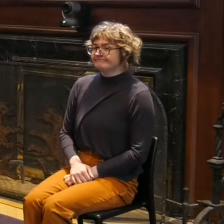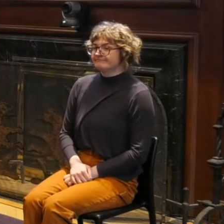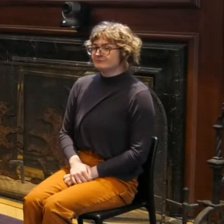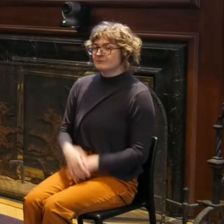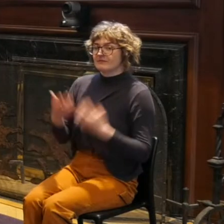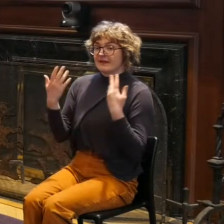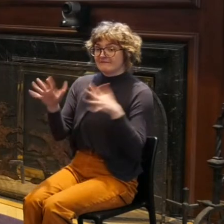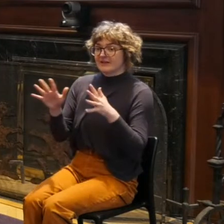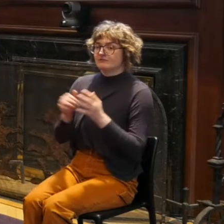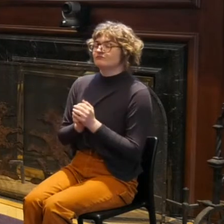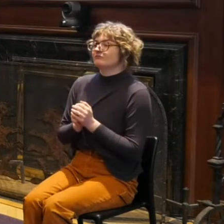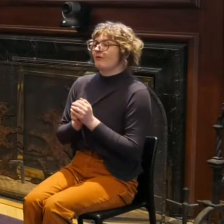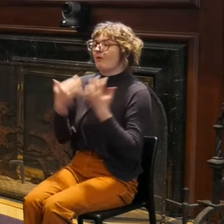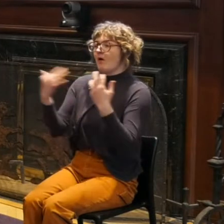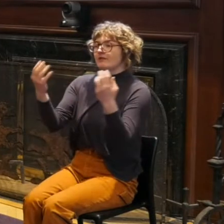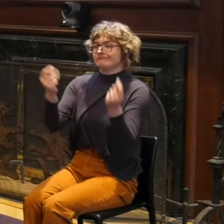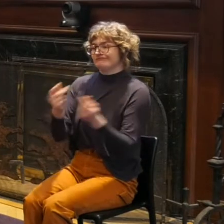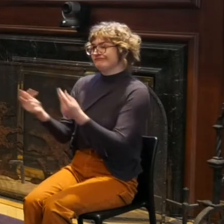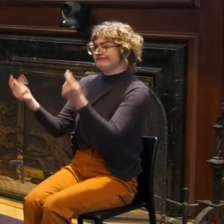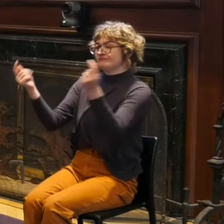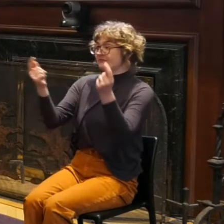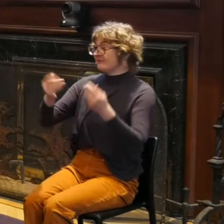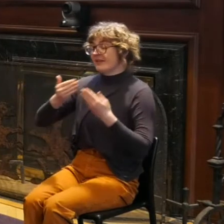Thank you. Thank you.